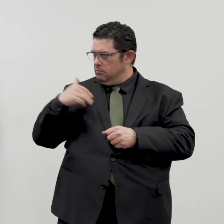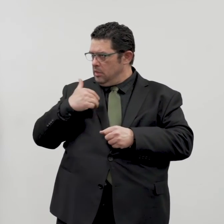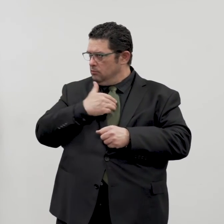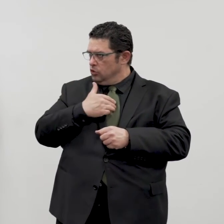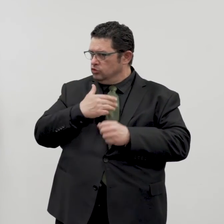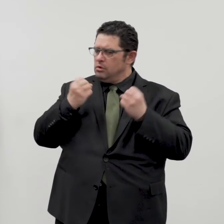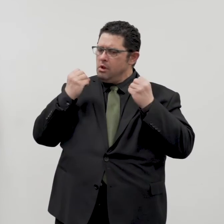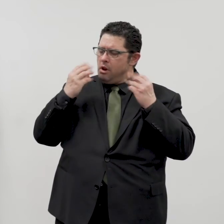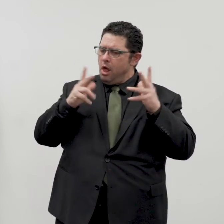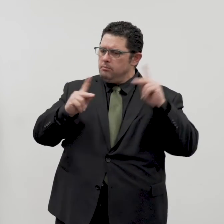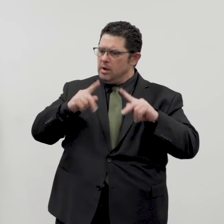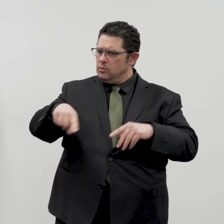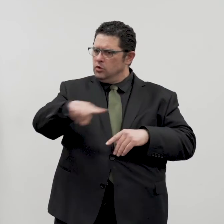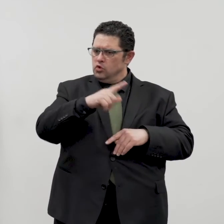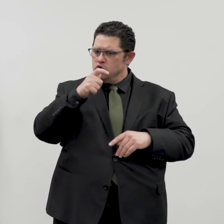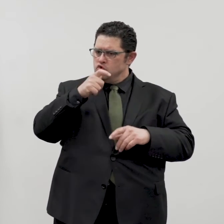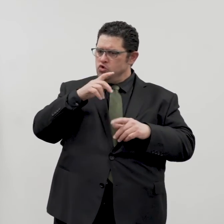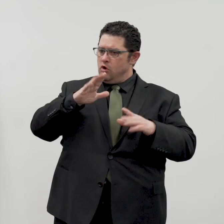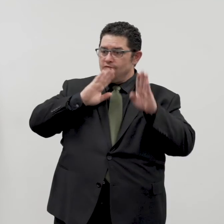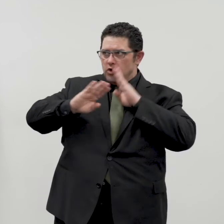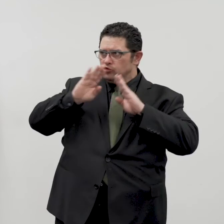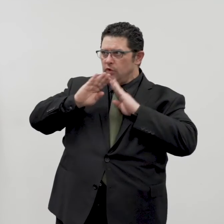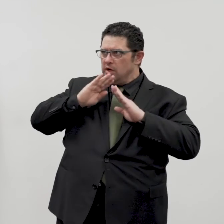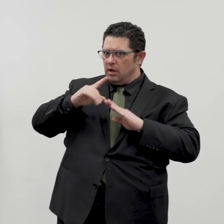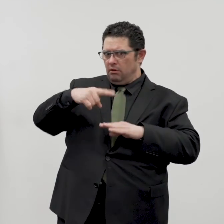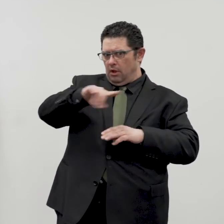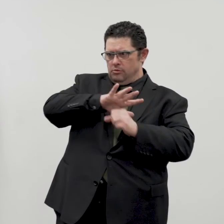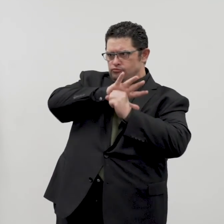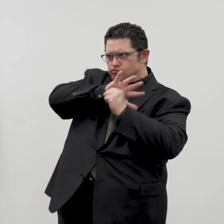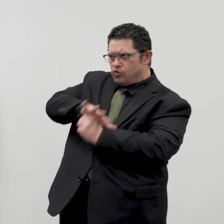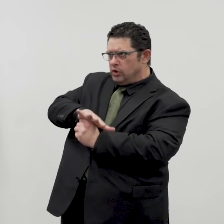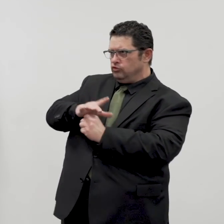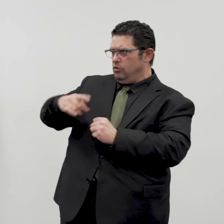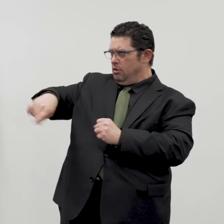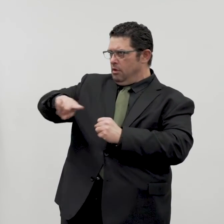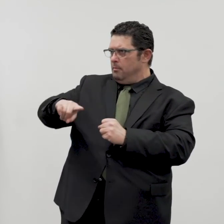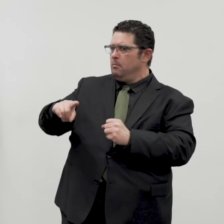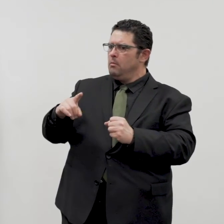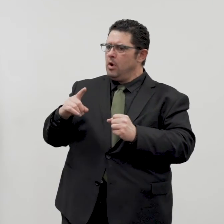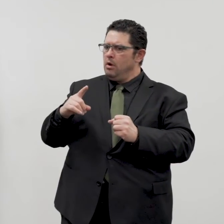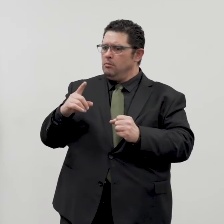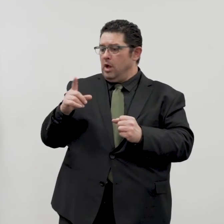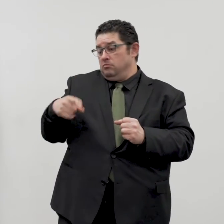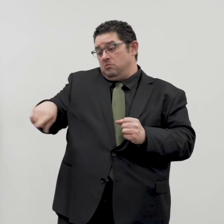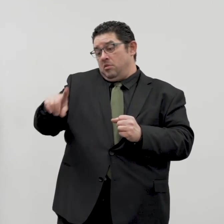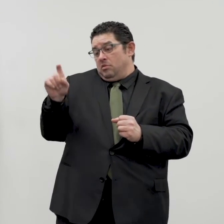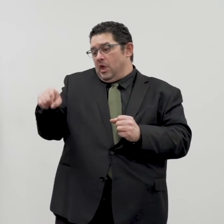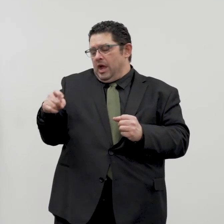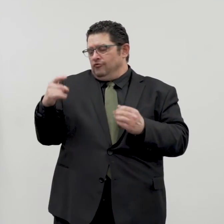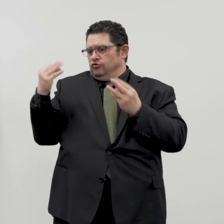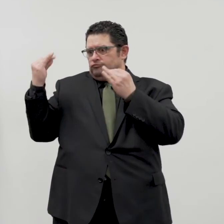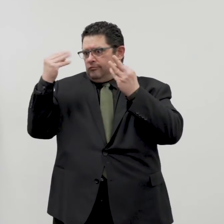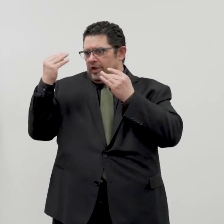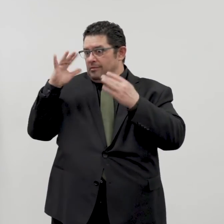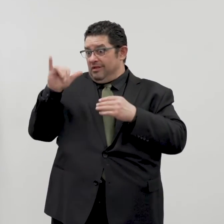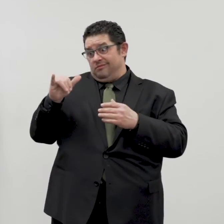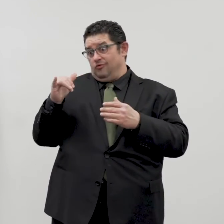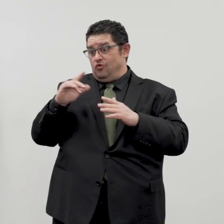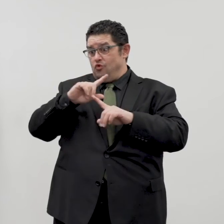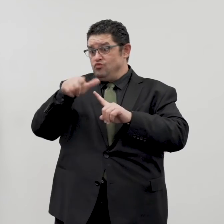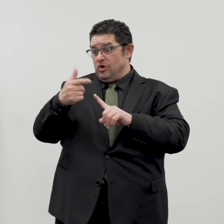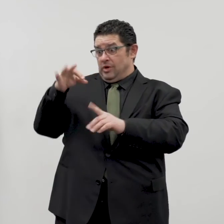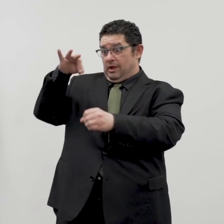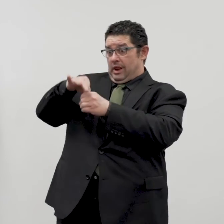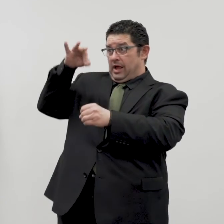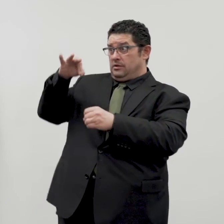who are frustrated with where we are. And, they have to navigate that. That's what you do in elected office. You